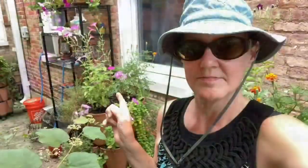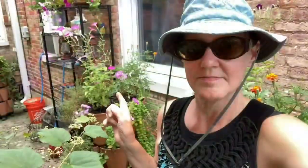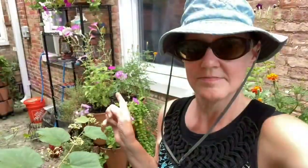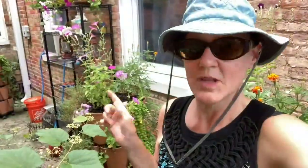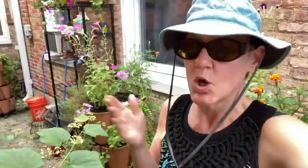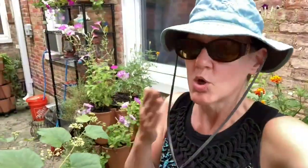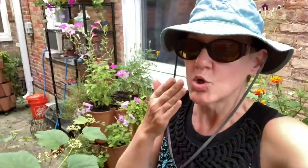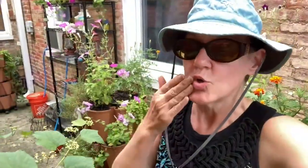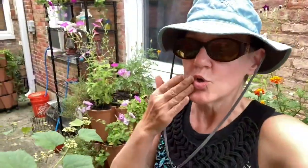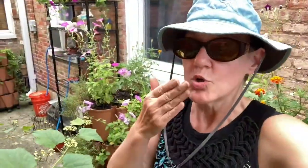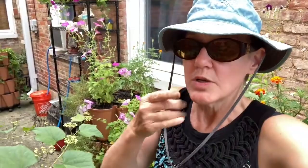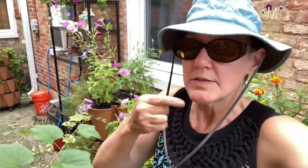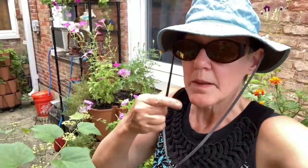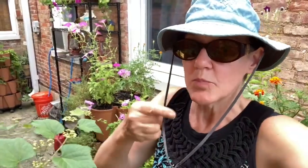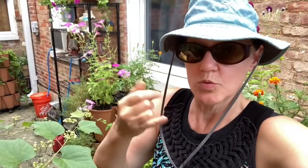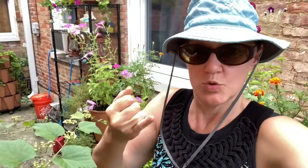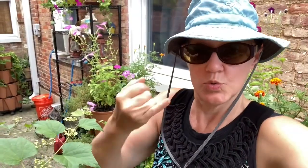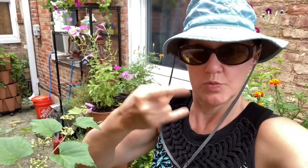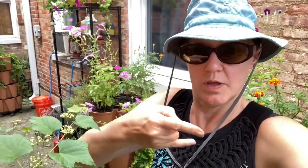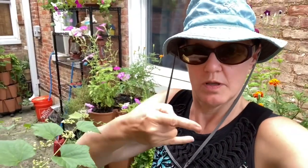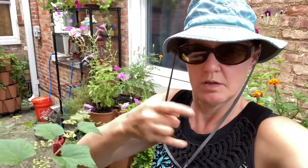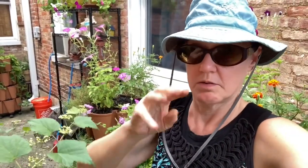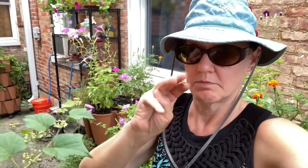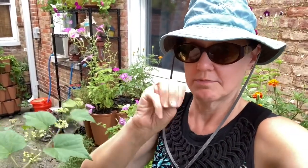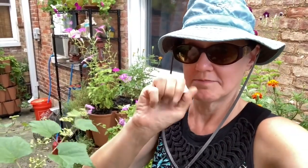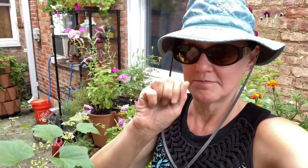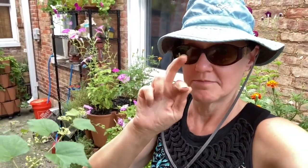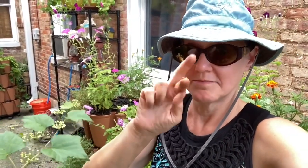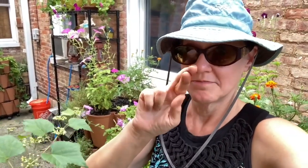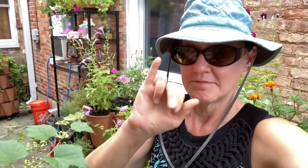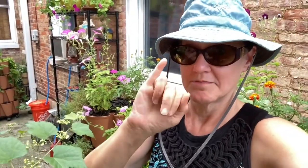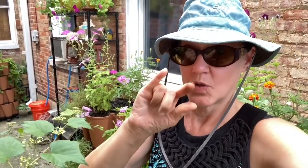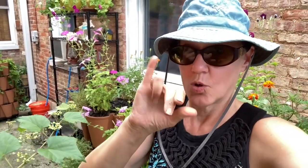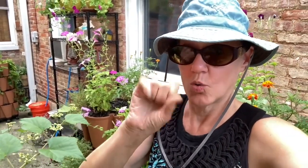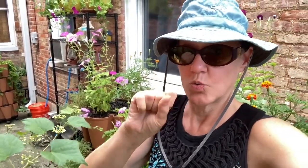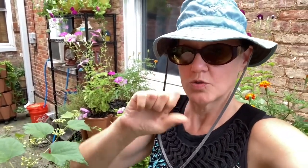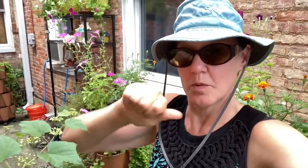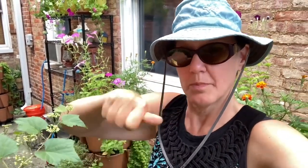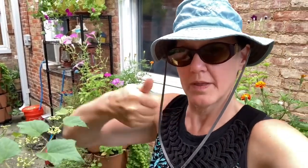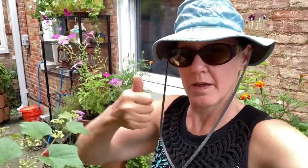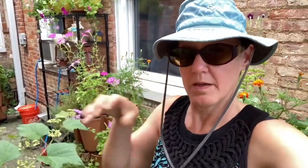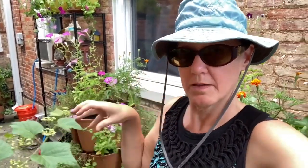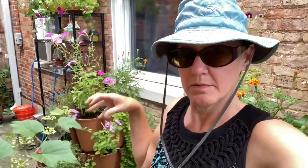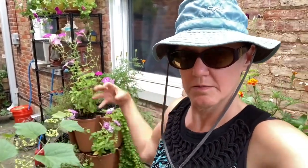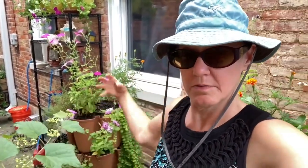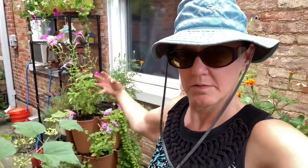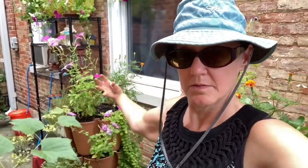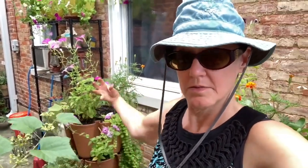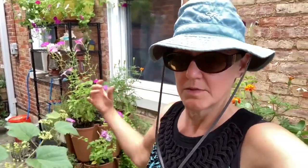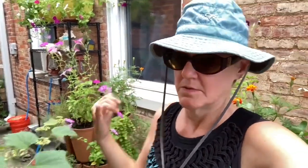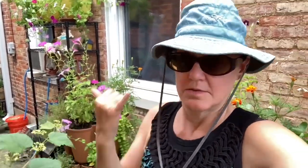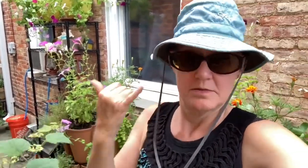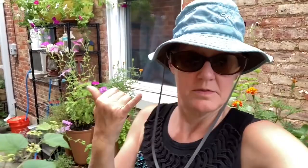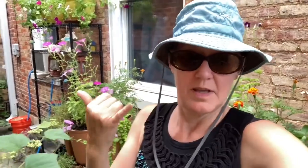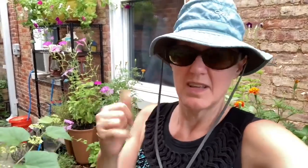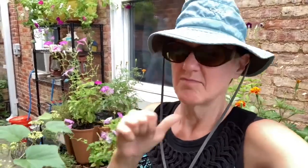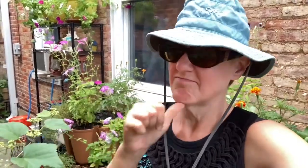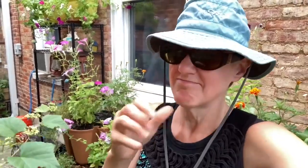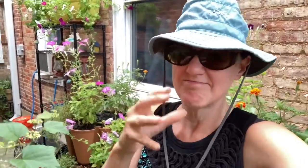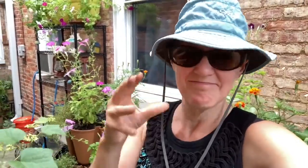So this one's a good example. Today, the marigolds are facing the back. So